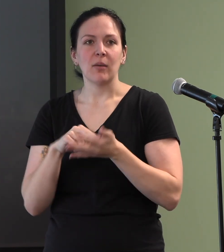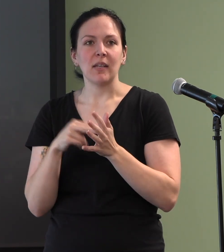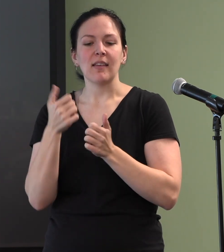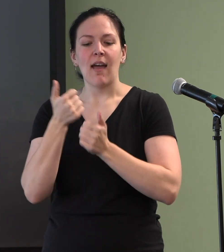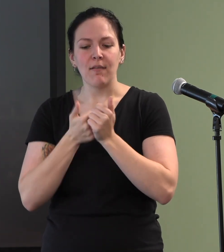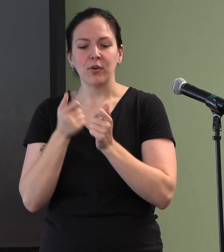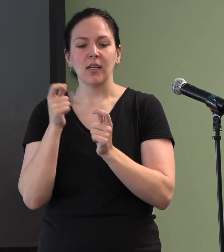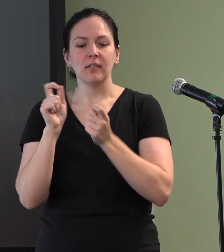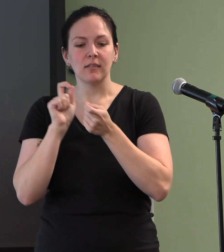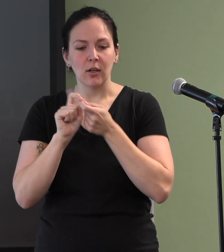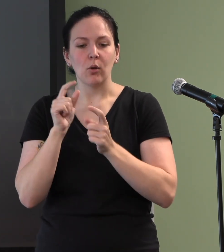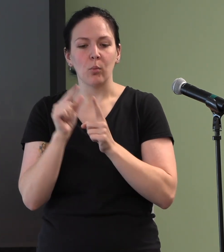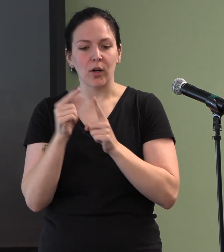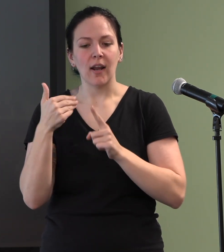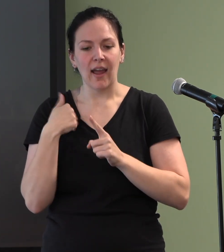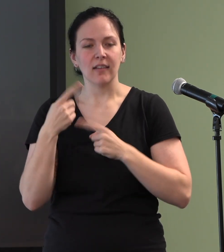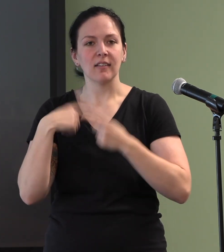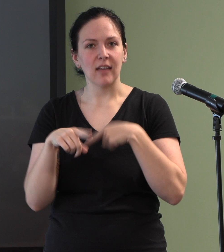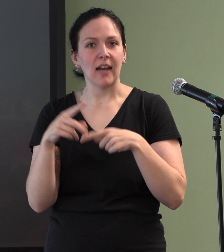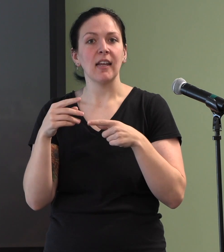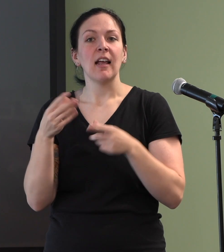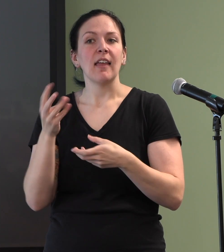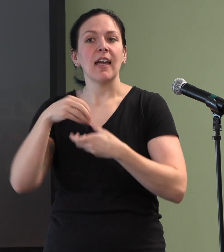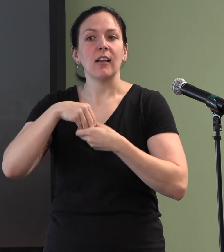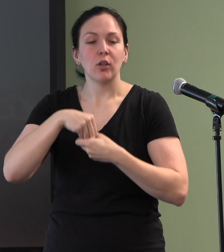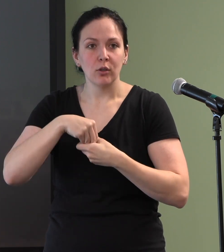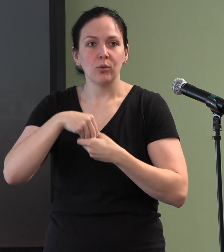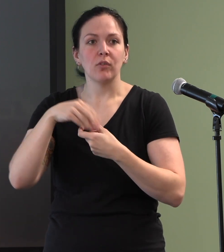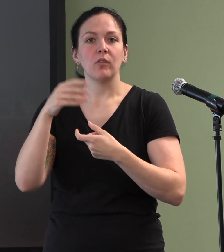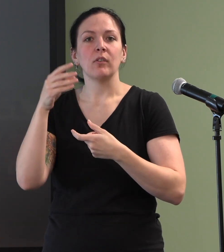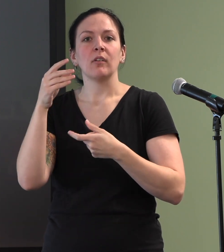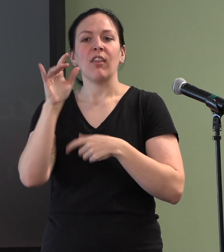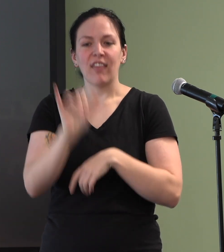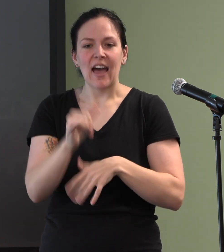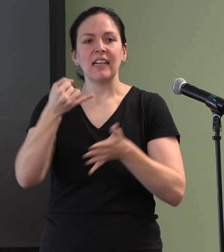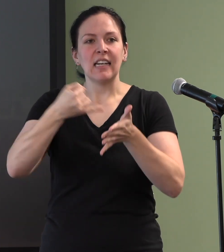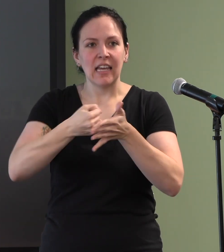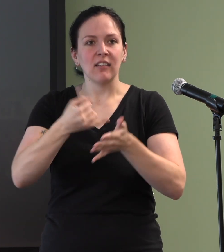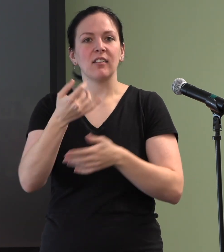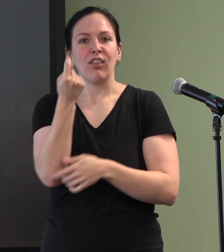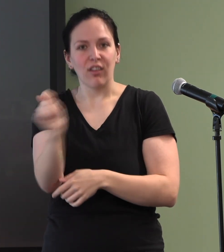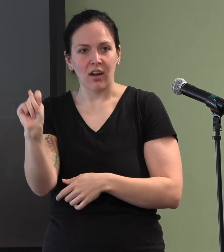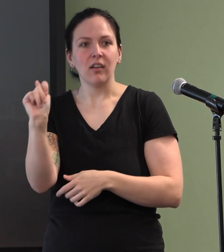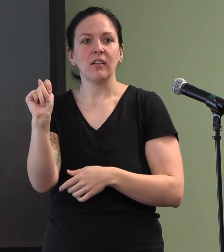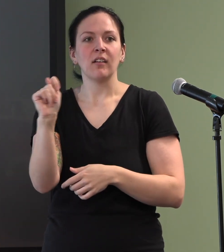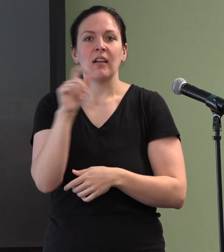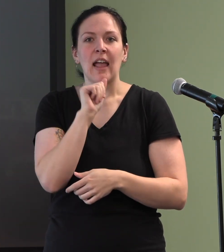means every single word has a sign, and that includes that, it, the,